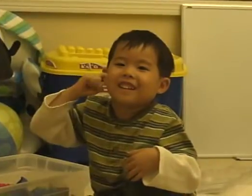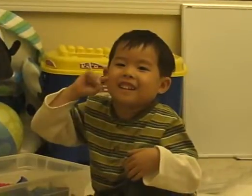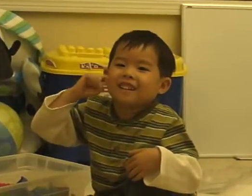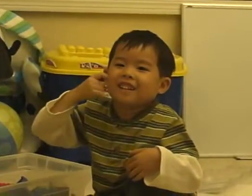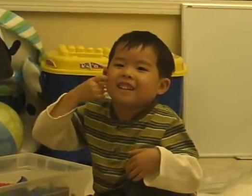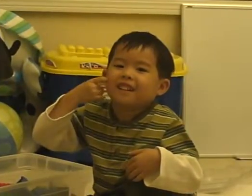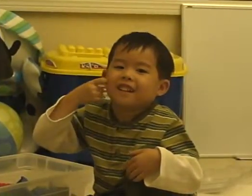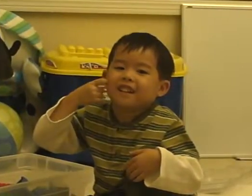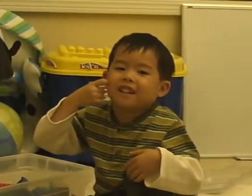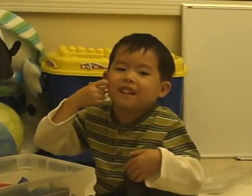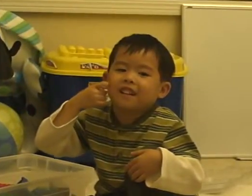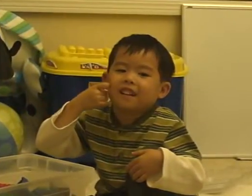Do you know orange?